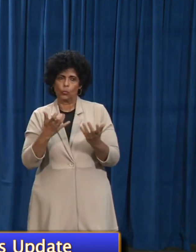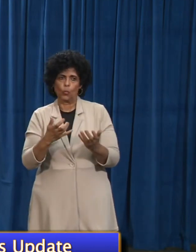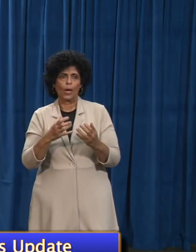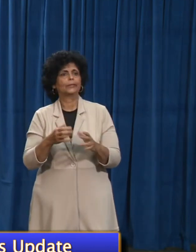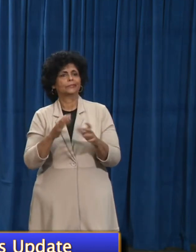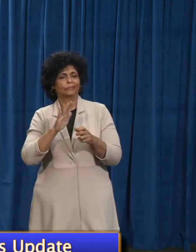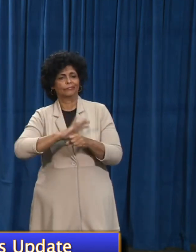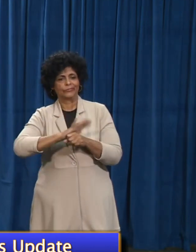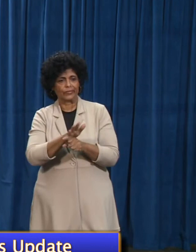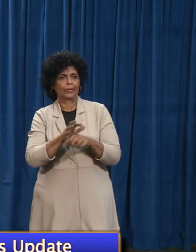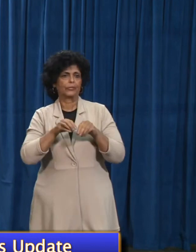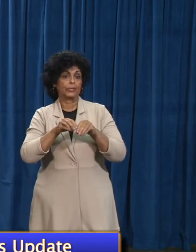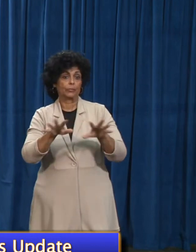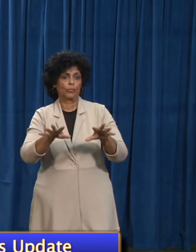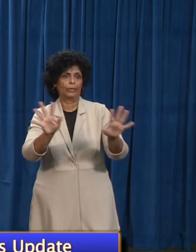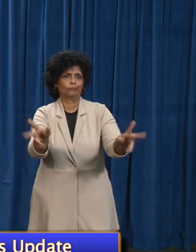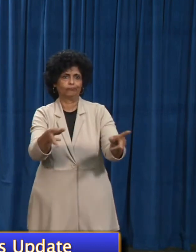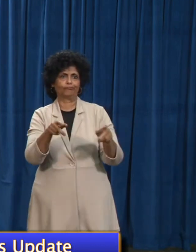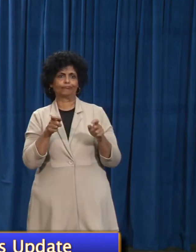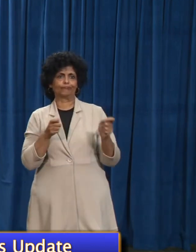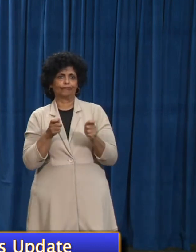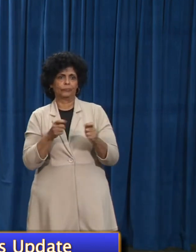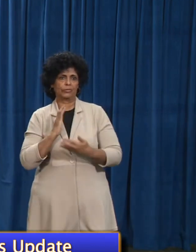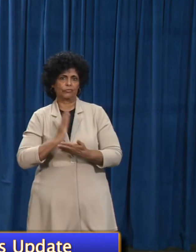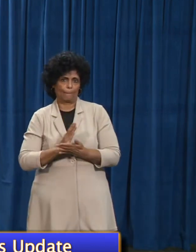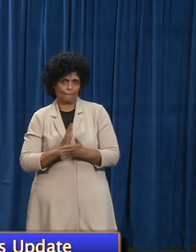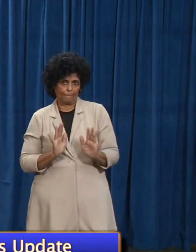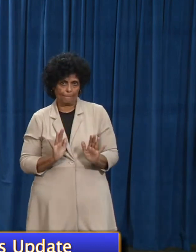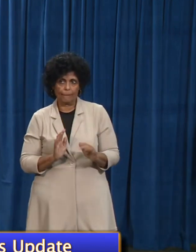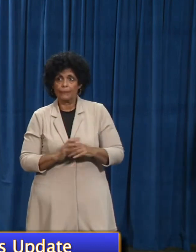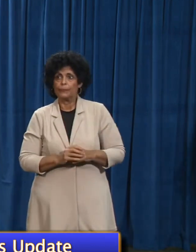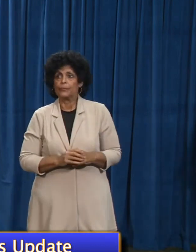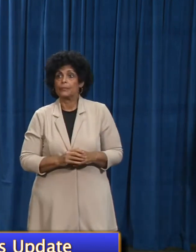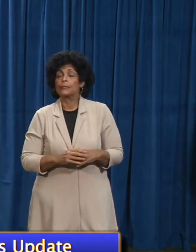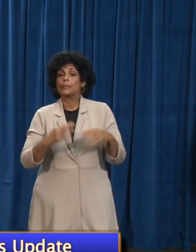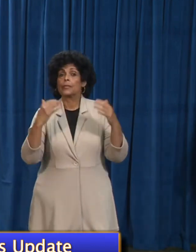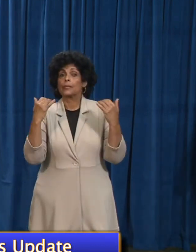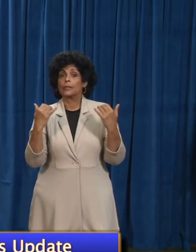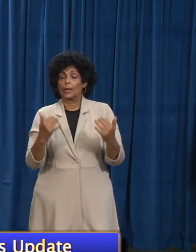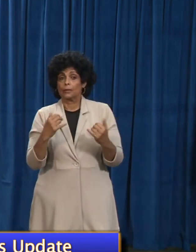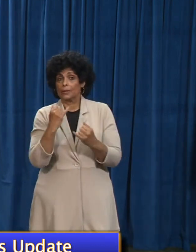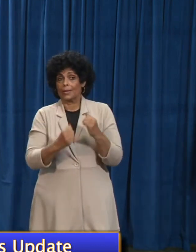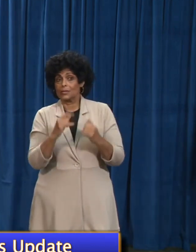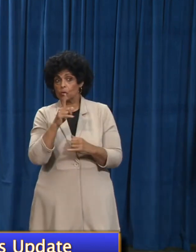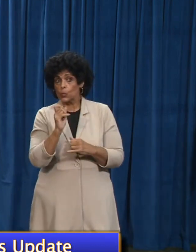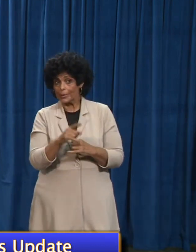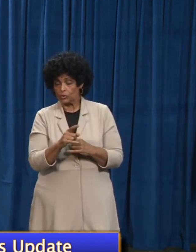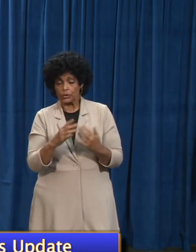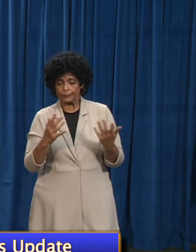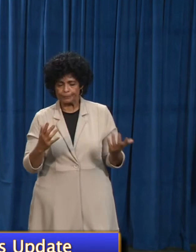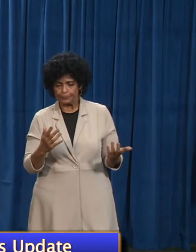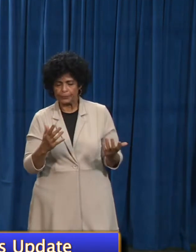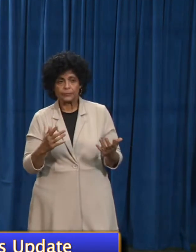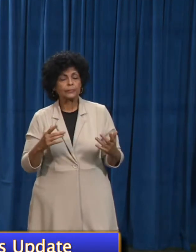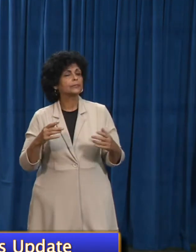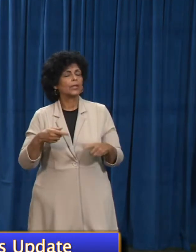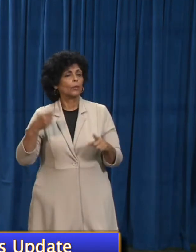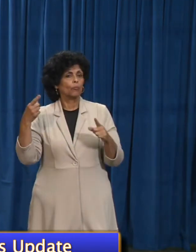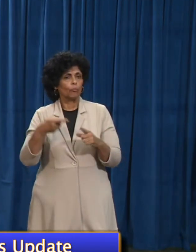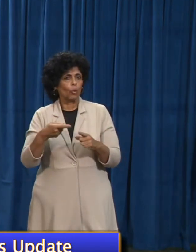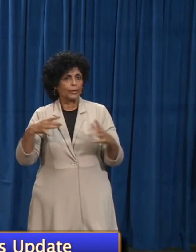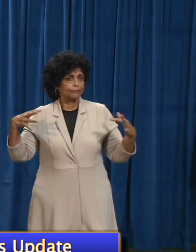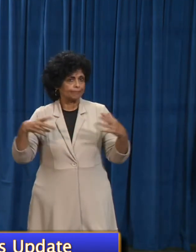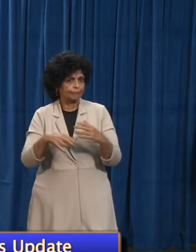Okay, and with that being the last question, you know, the takeaway from today is